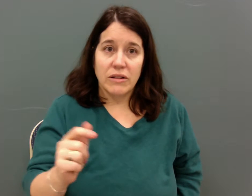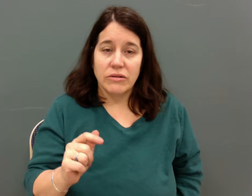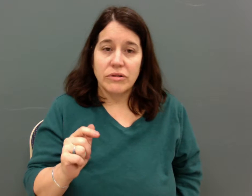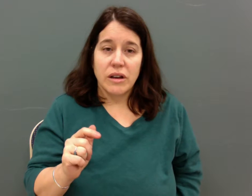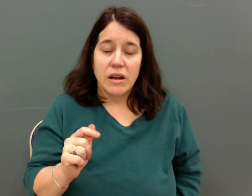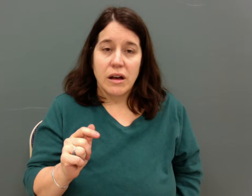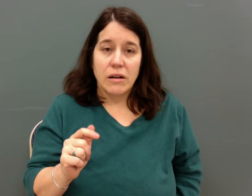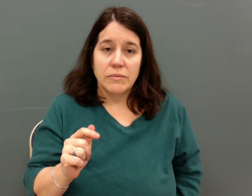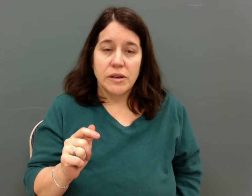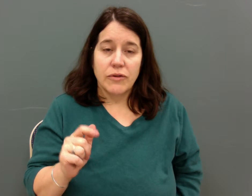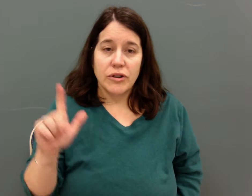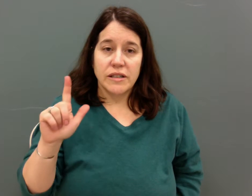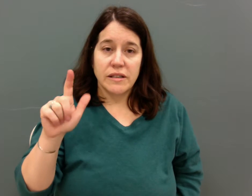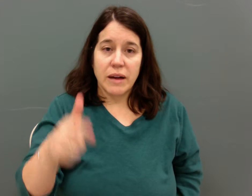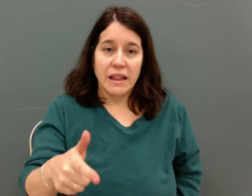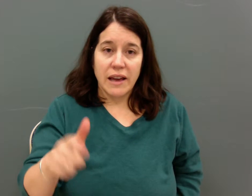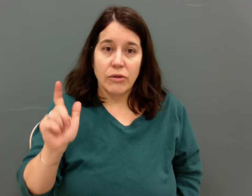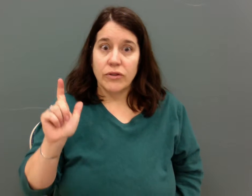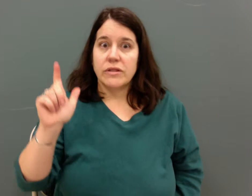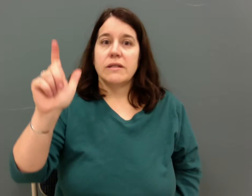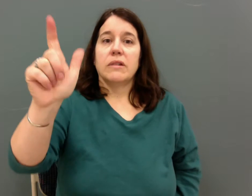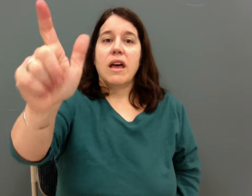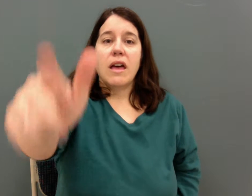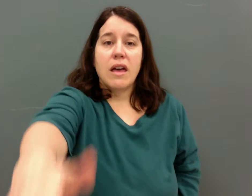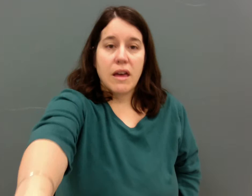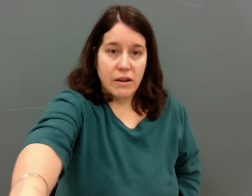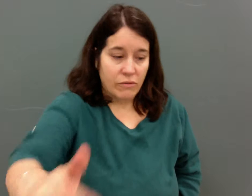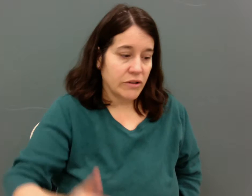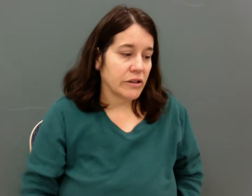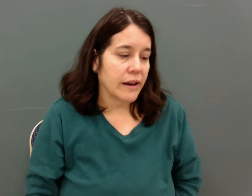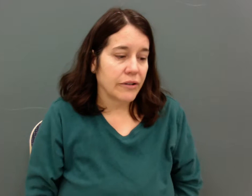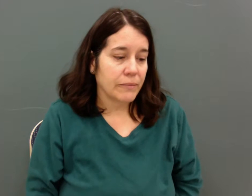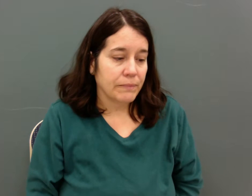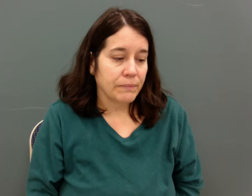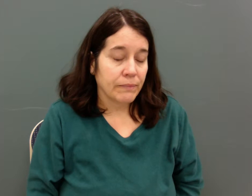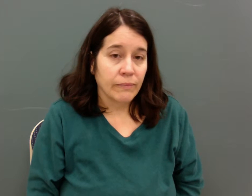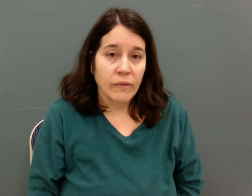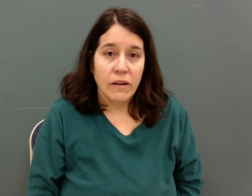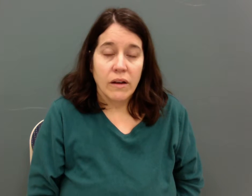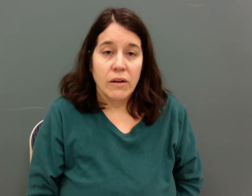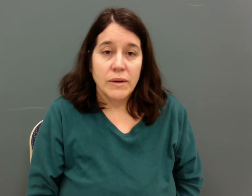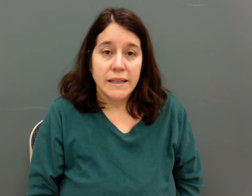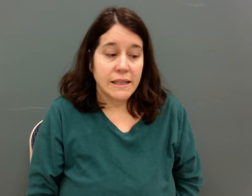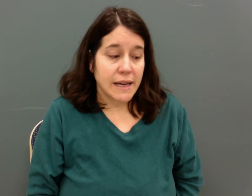learned. So if you're going to see somebody later, if you're going to see them later, much later. We did the days